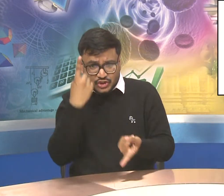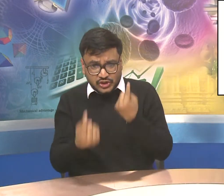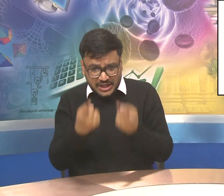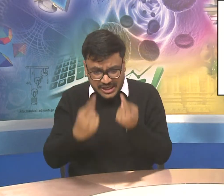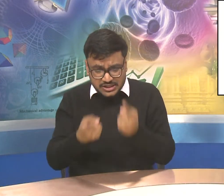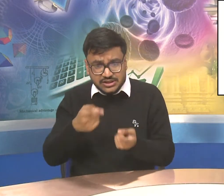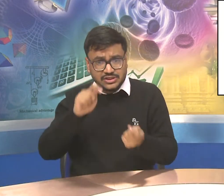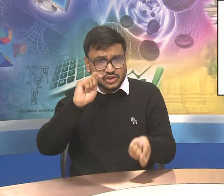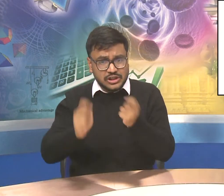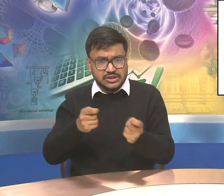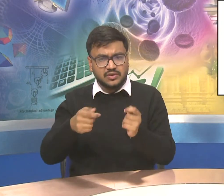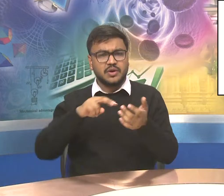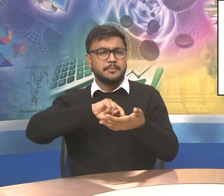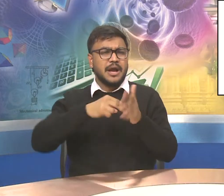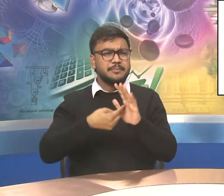Next is evolution.